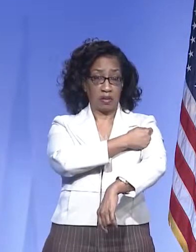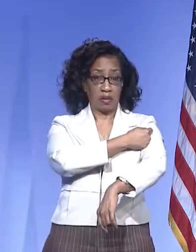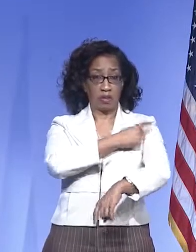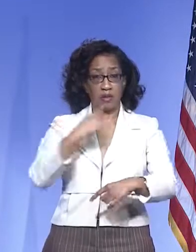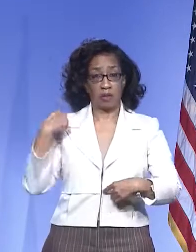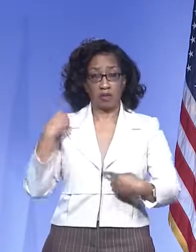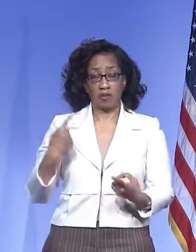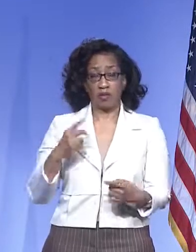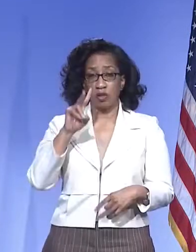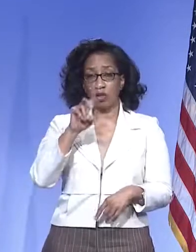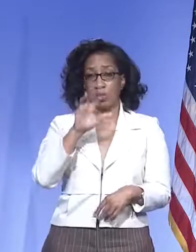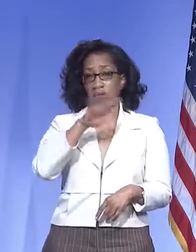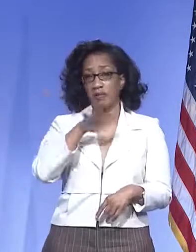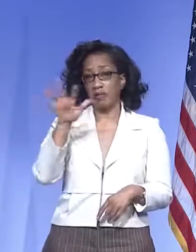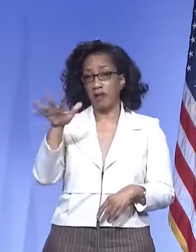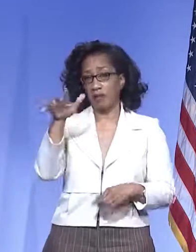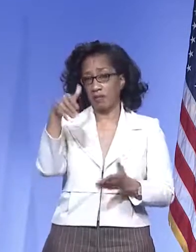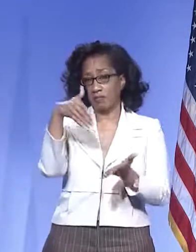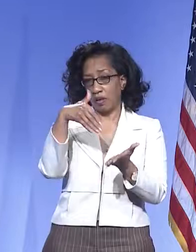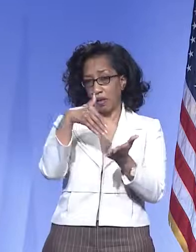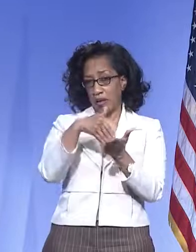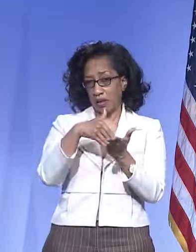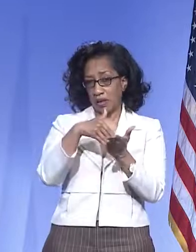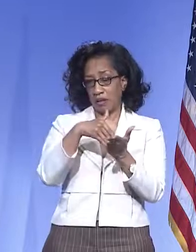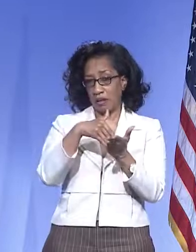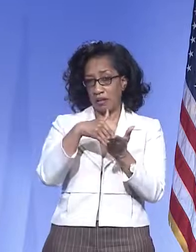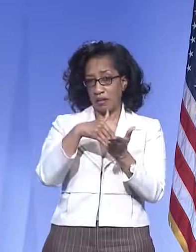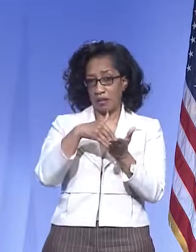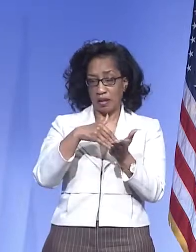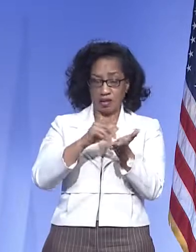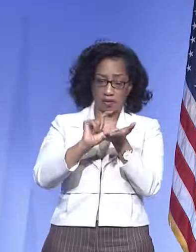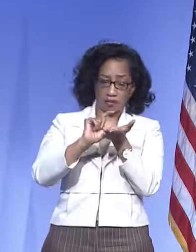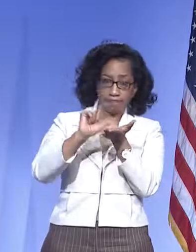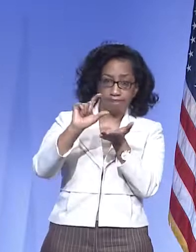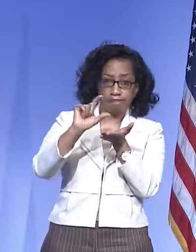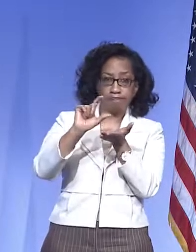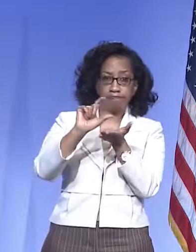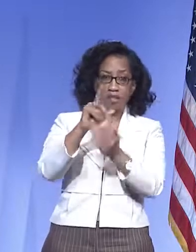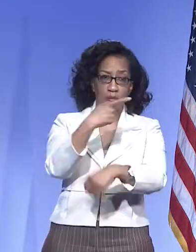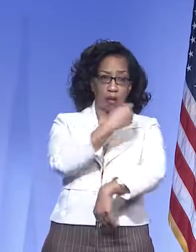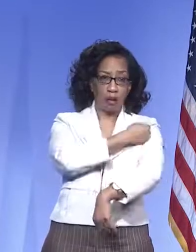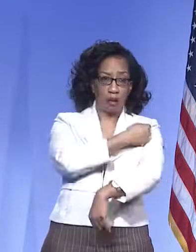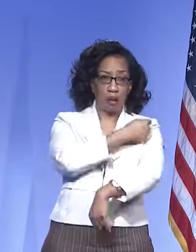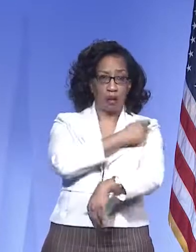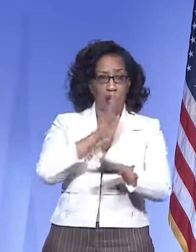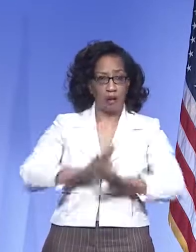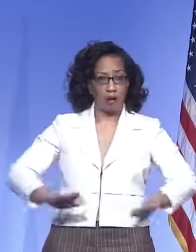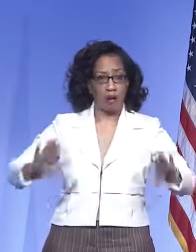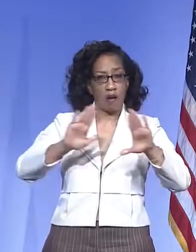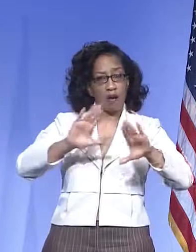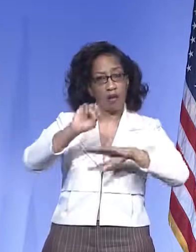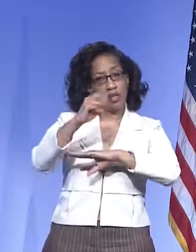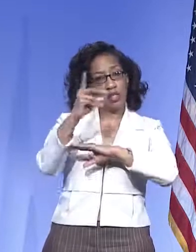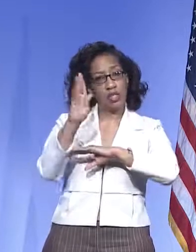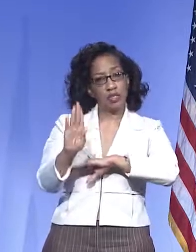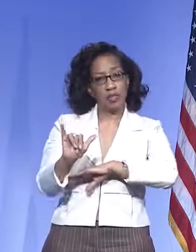far 255,000 doses of COVID vaccine have been administered in Shelby County to